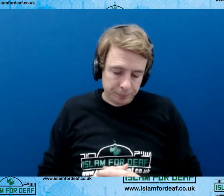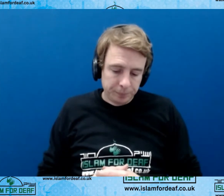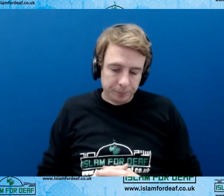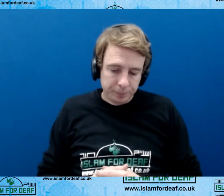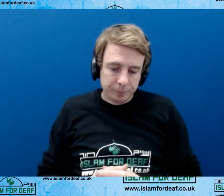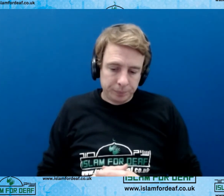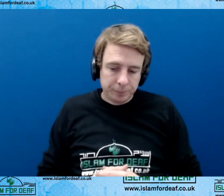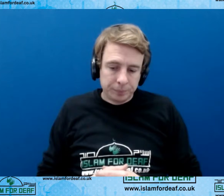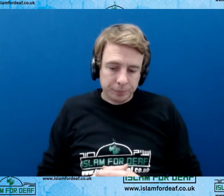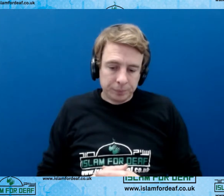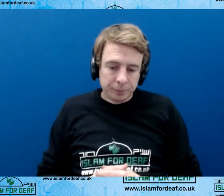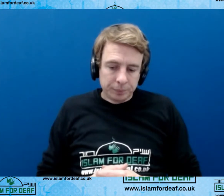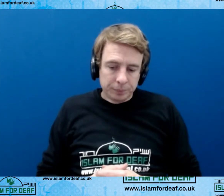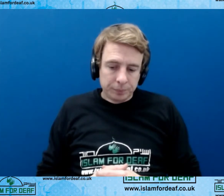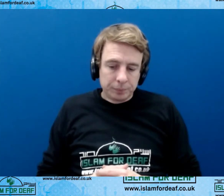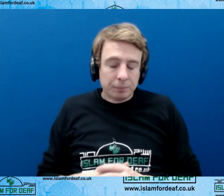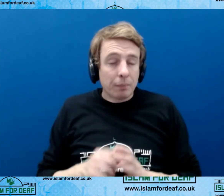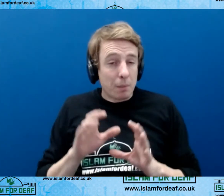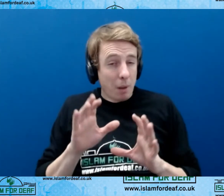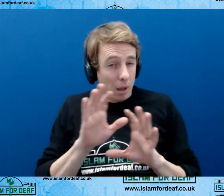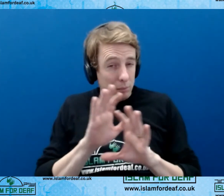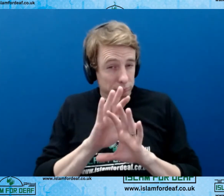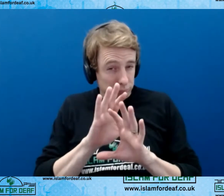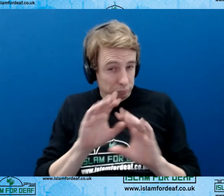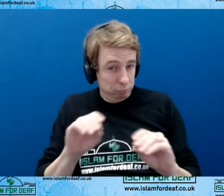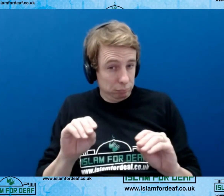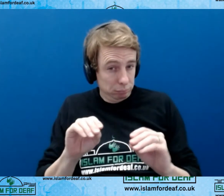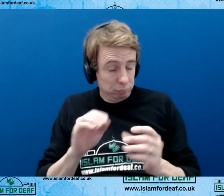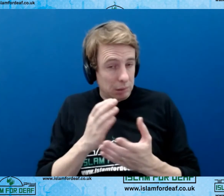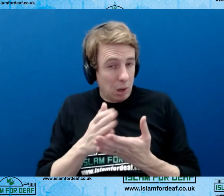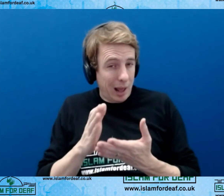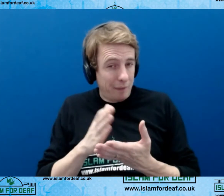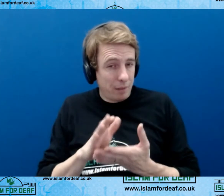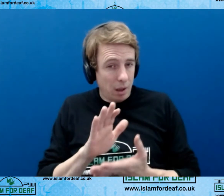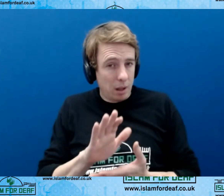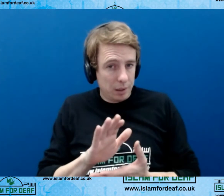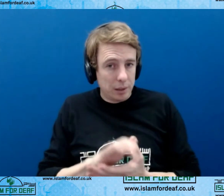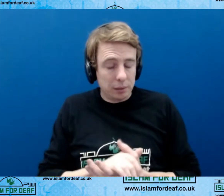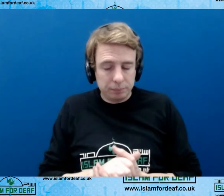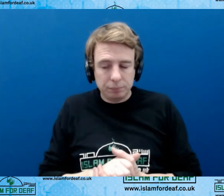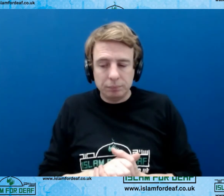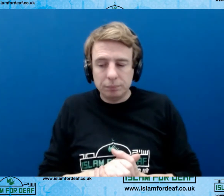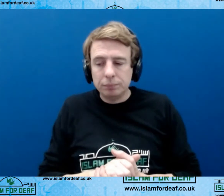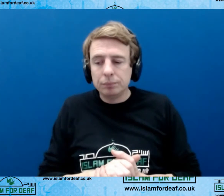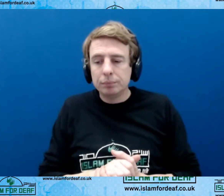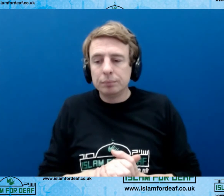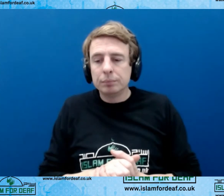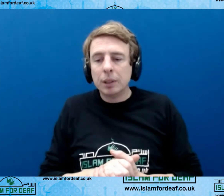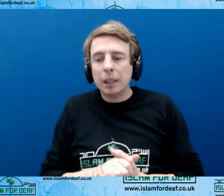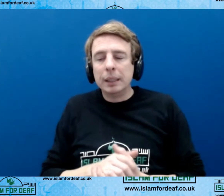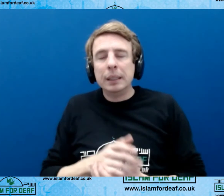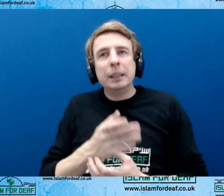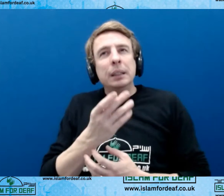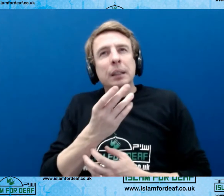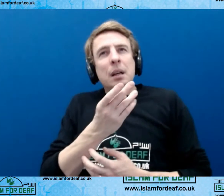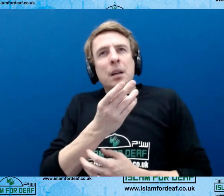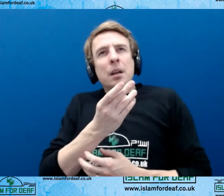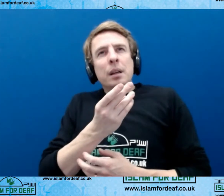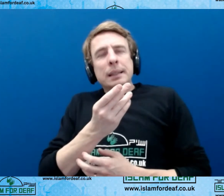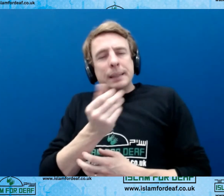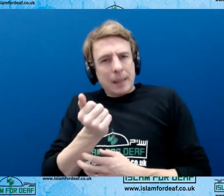or unmindful. In Arabic, it's almost like during the salah, and there's